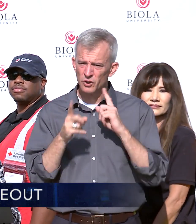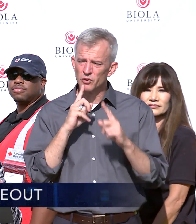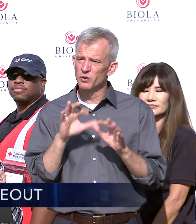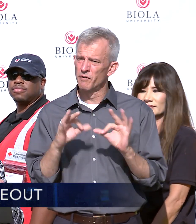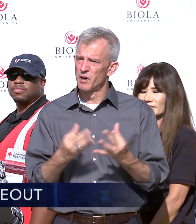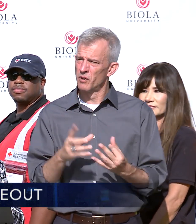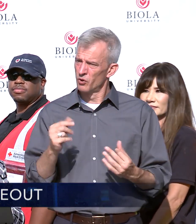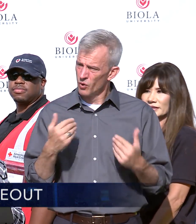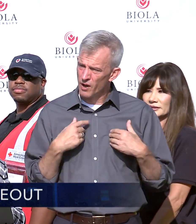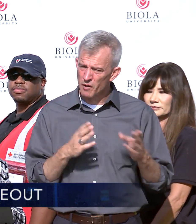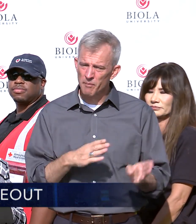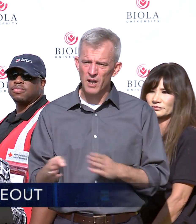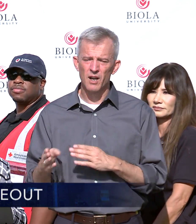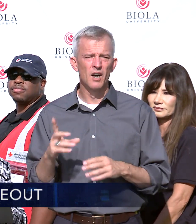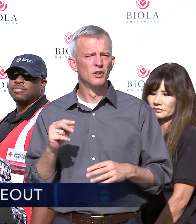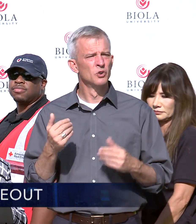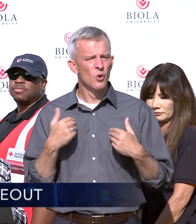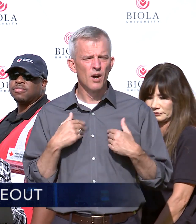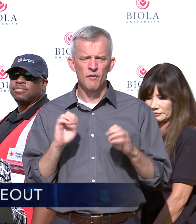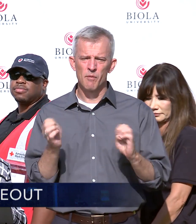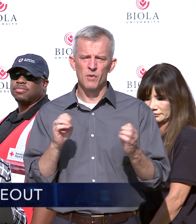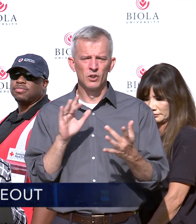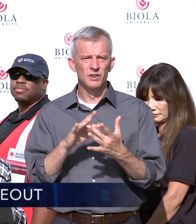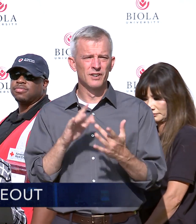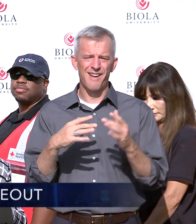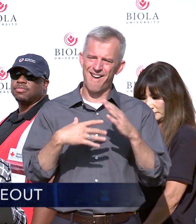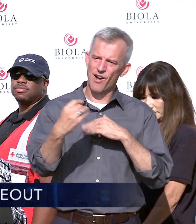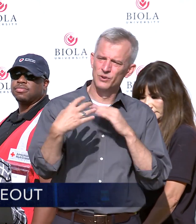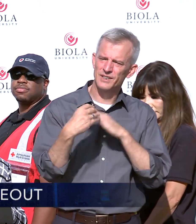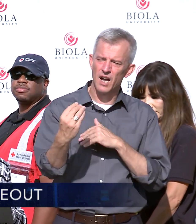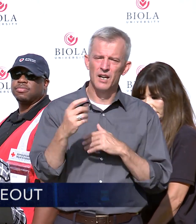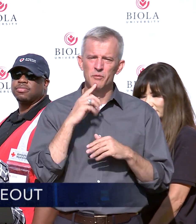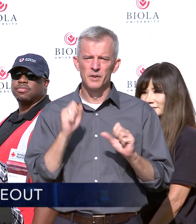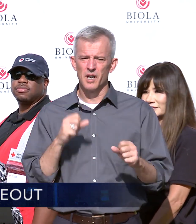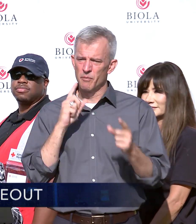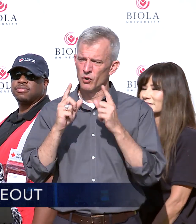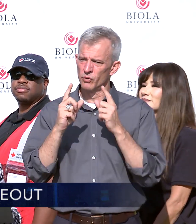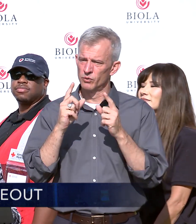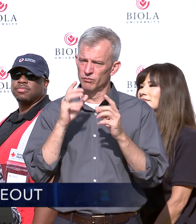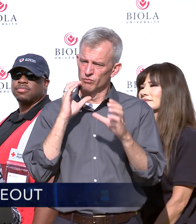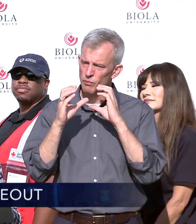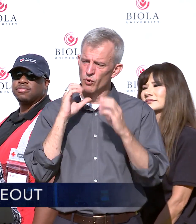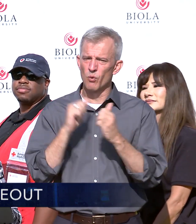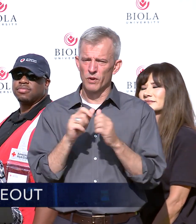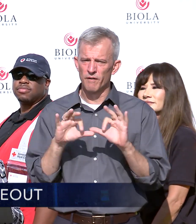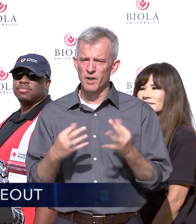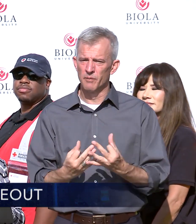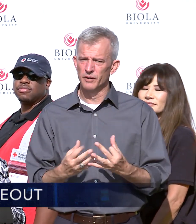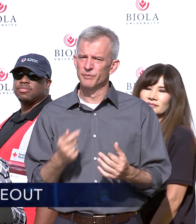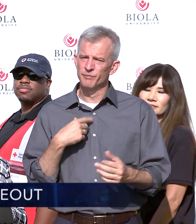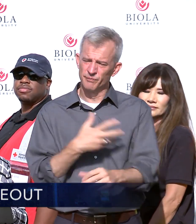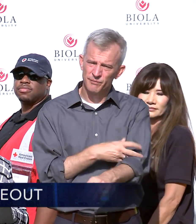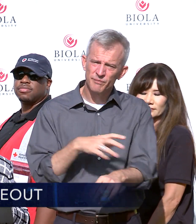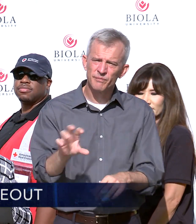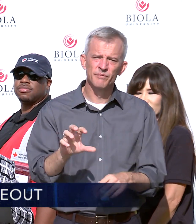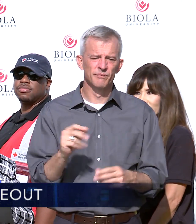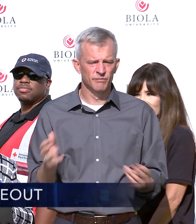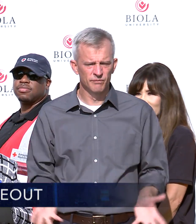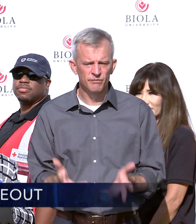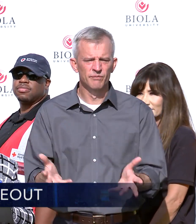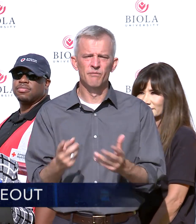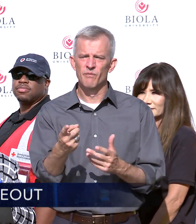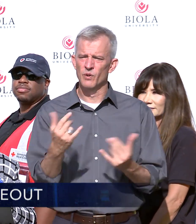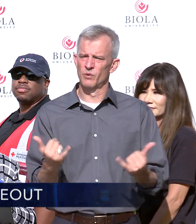in their family? Do they have an emergency contact outside to communicate with their families? And I empower you today to look at your preparedness and to